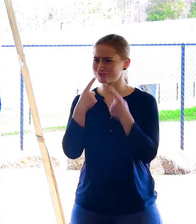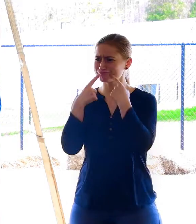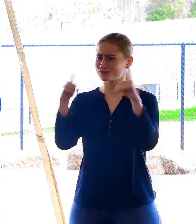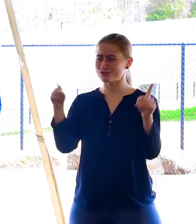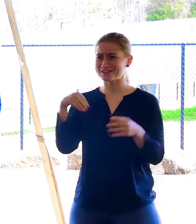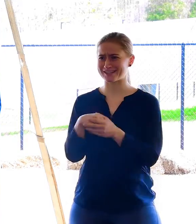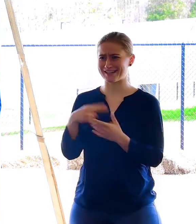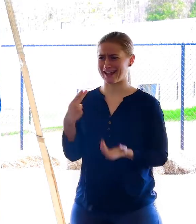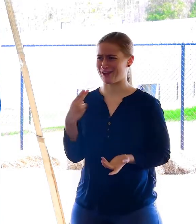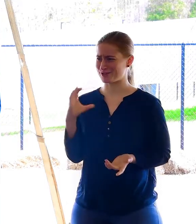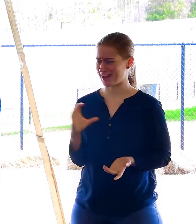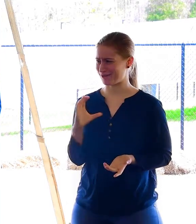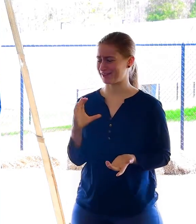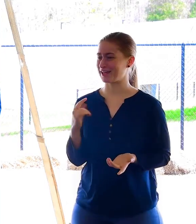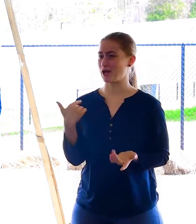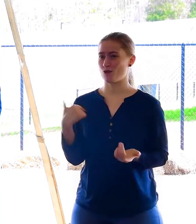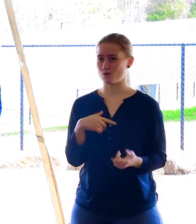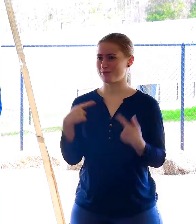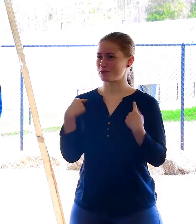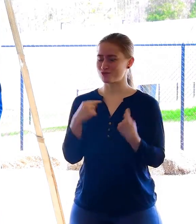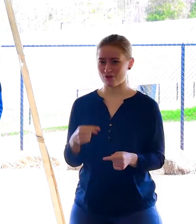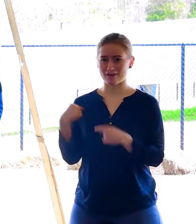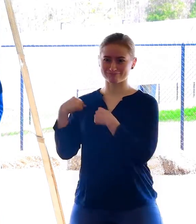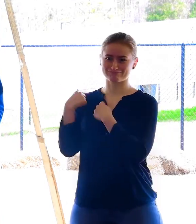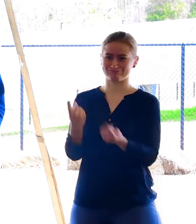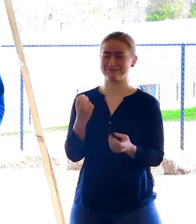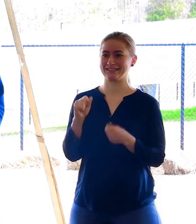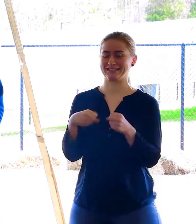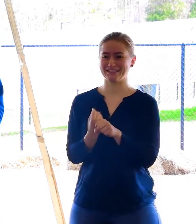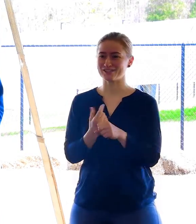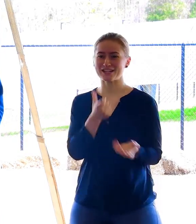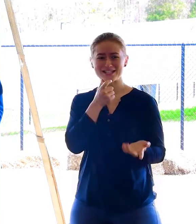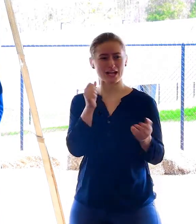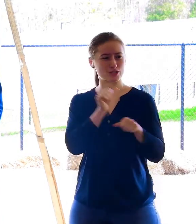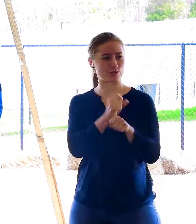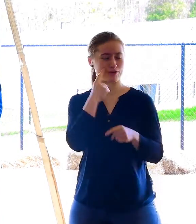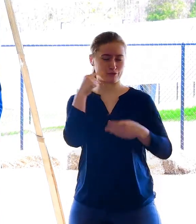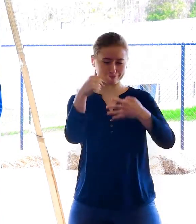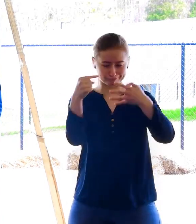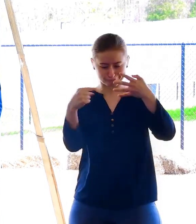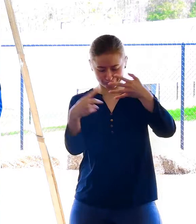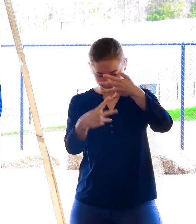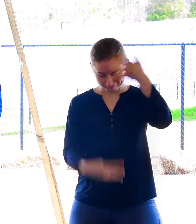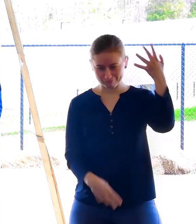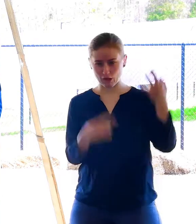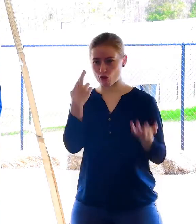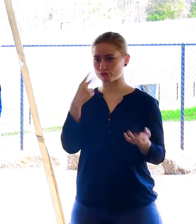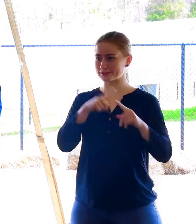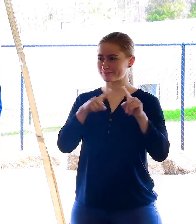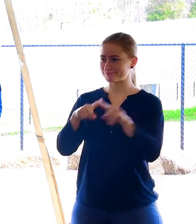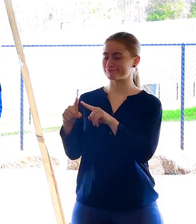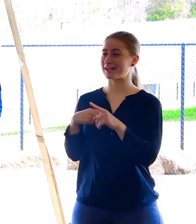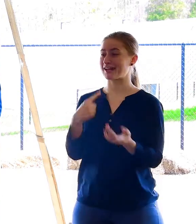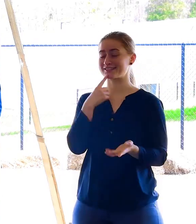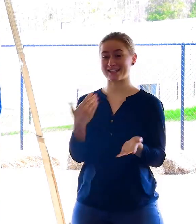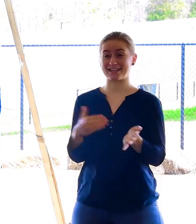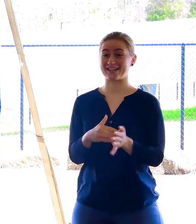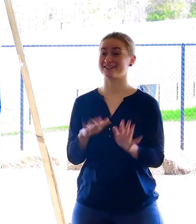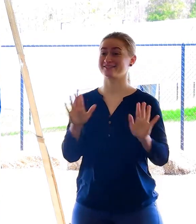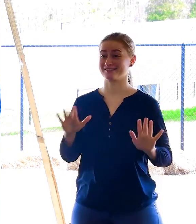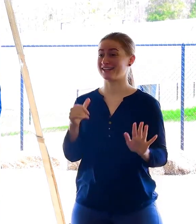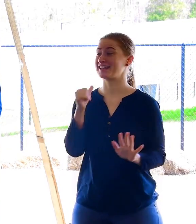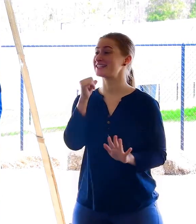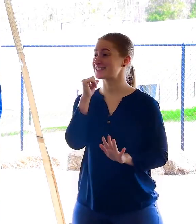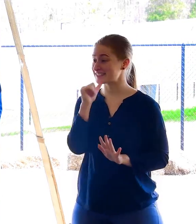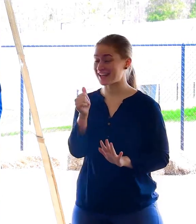Howard County? We've been trying to do something like that, and it doesn't work for this reason or that reason. And I'll say it again, it's not